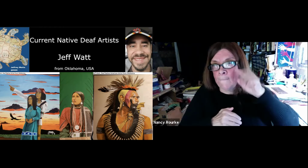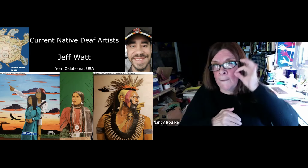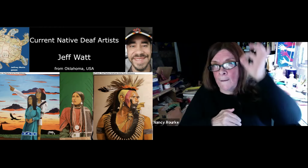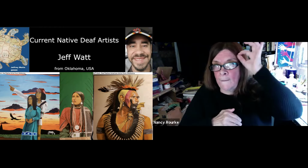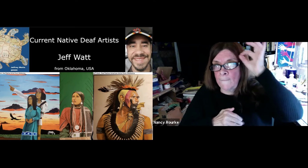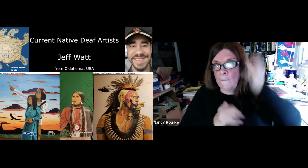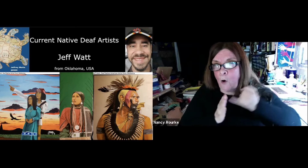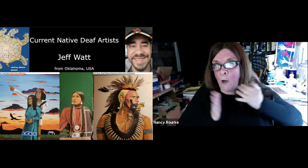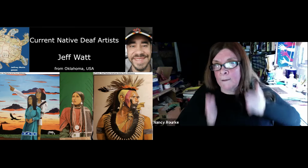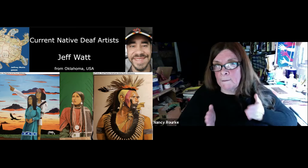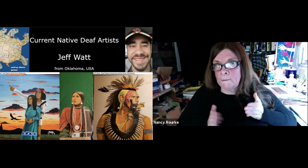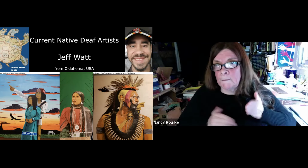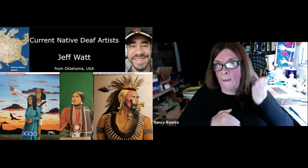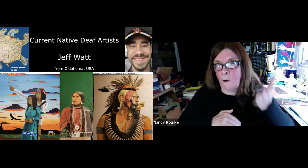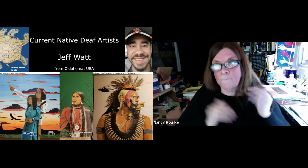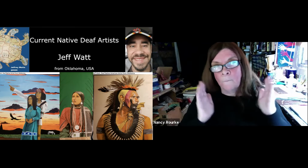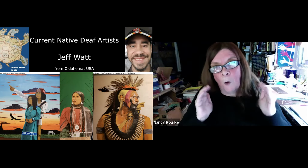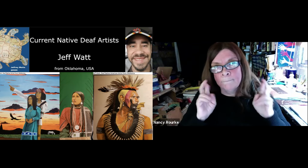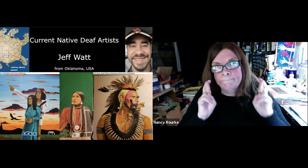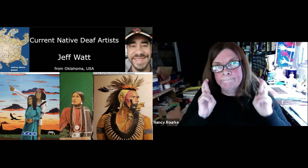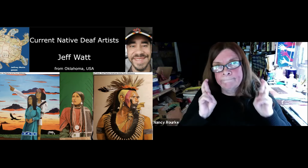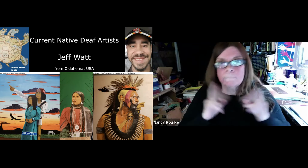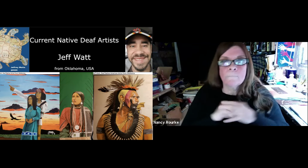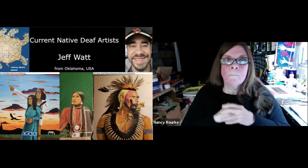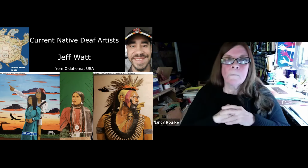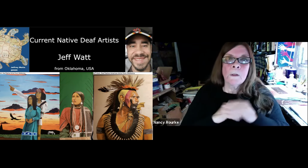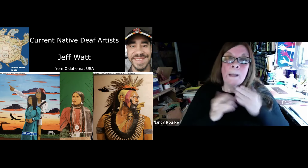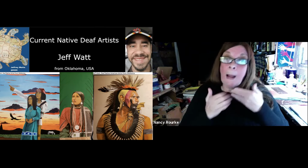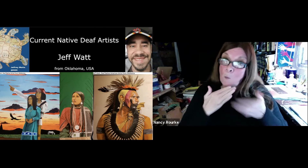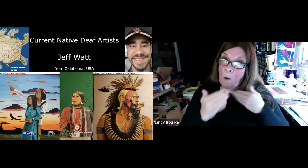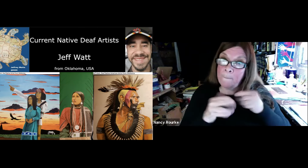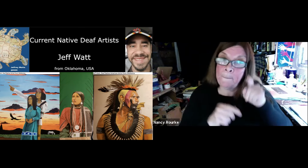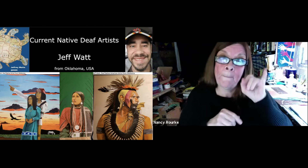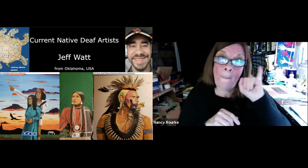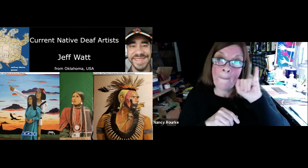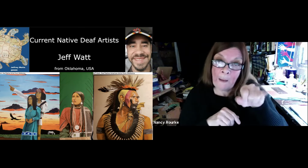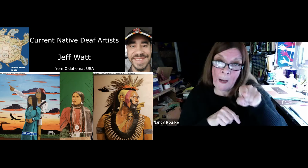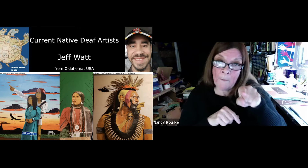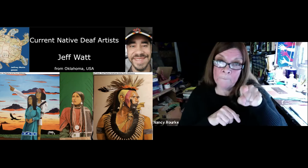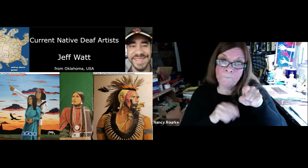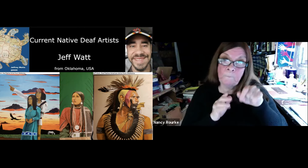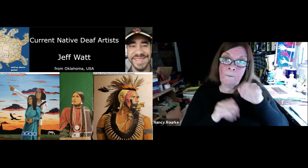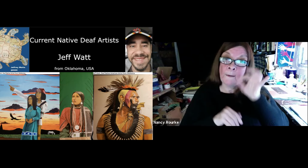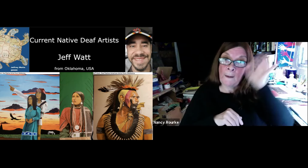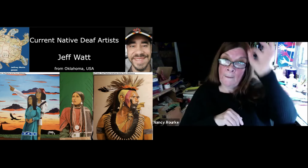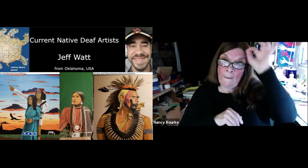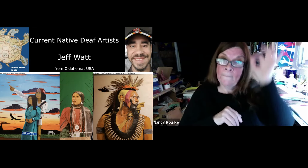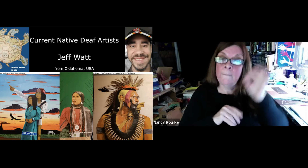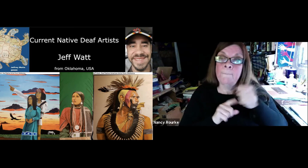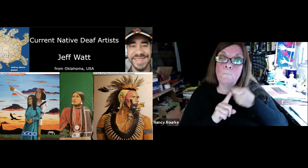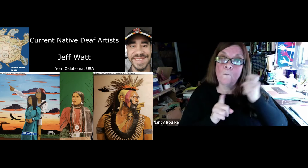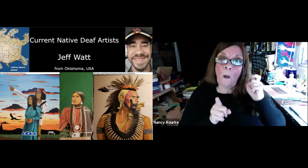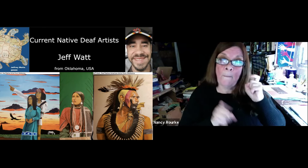an art exhibit. That fully features. Current native deaf artists. My fingers are crossed for that to happen.